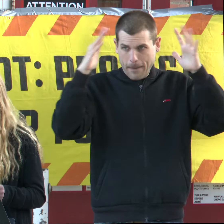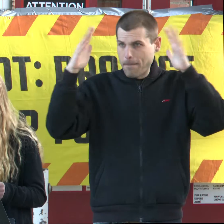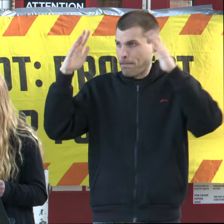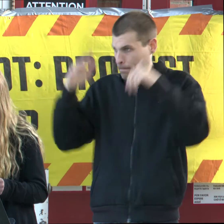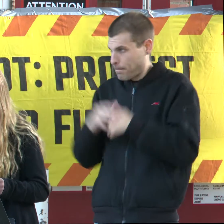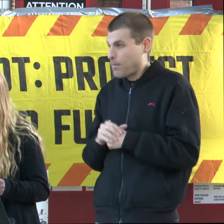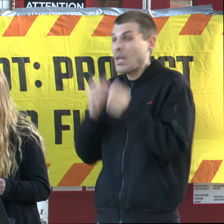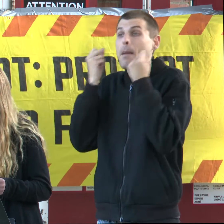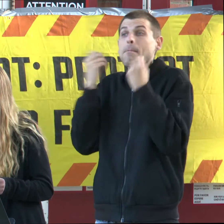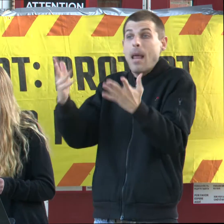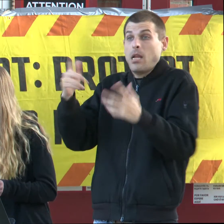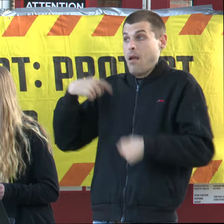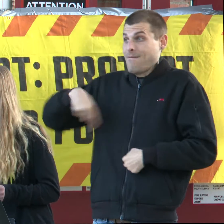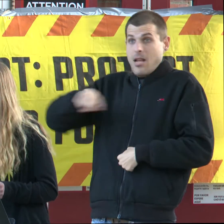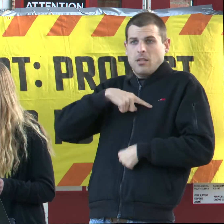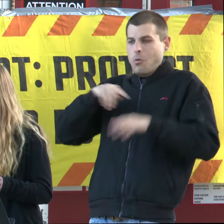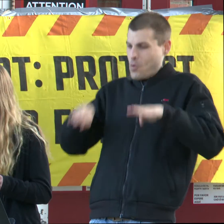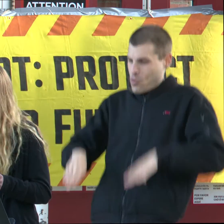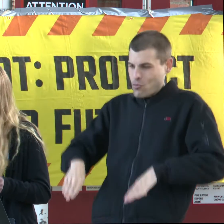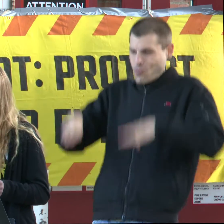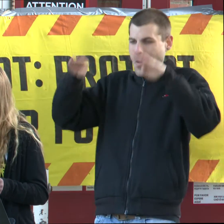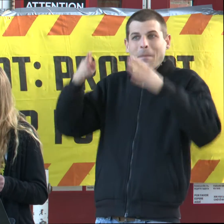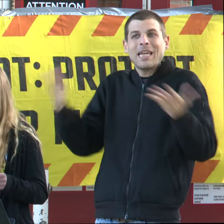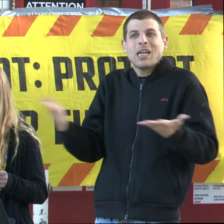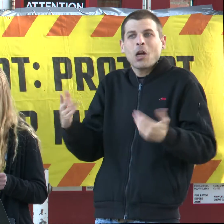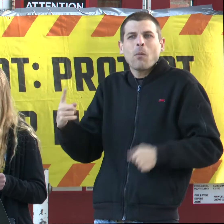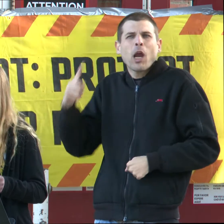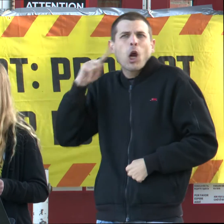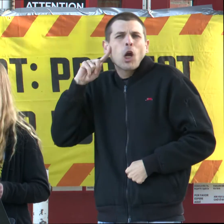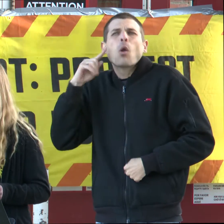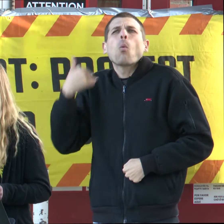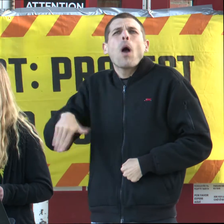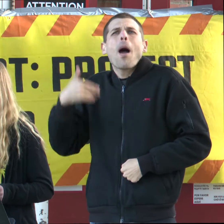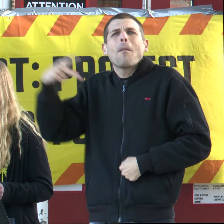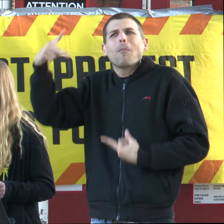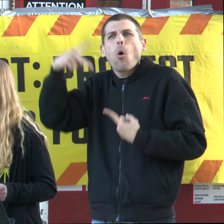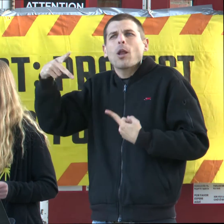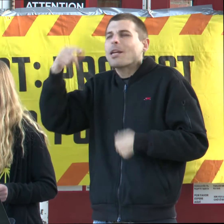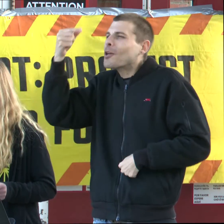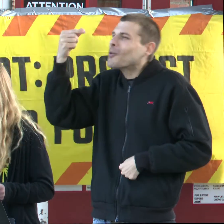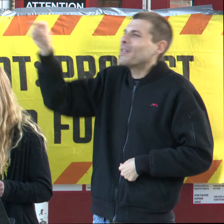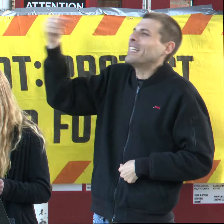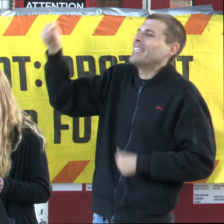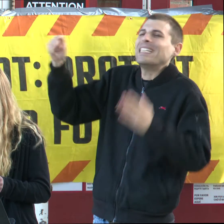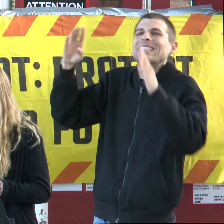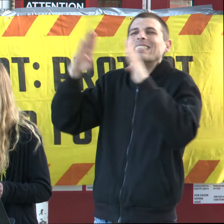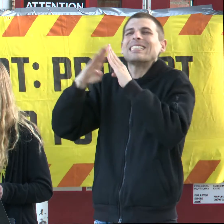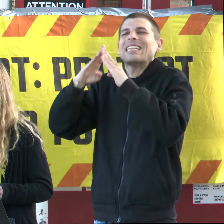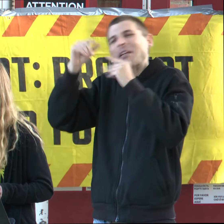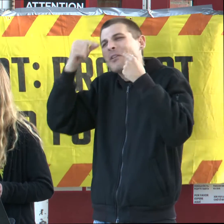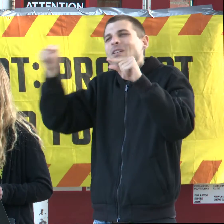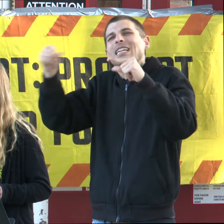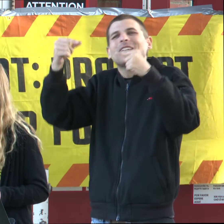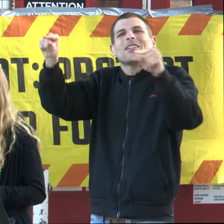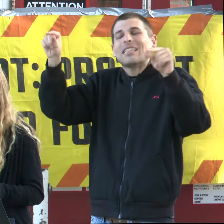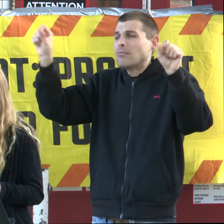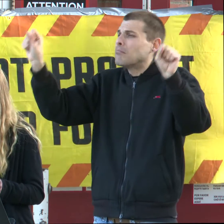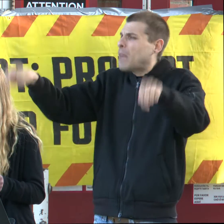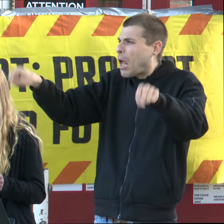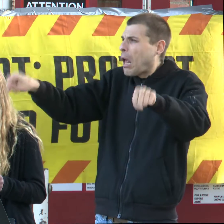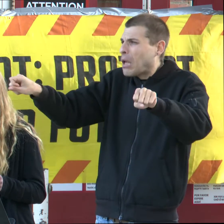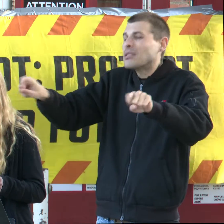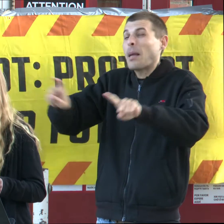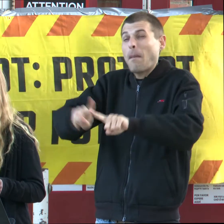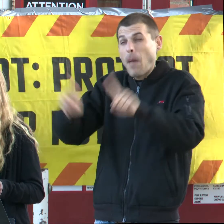Many of us grew up hearing that Portland was such a green, sustainable city, and in some ways it is, but